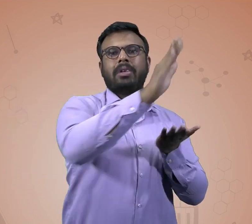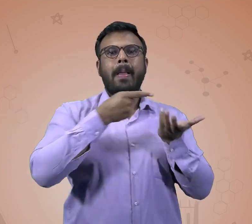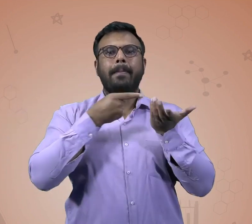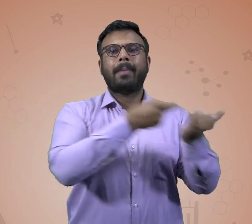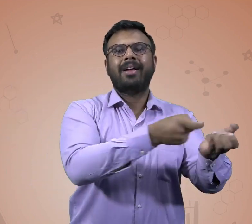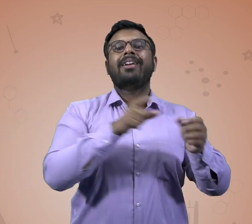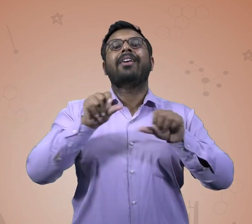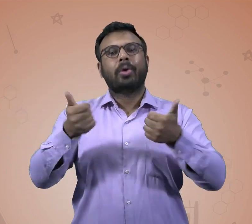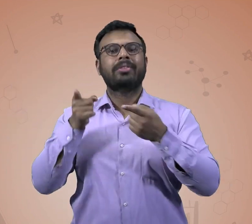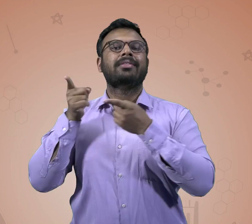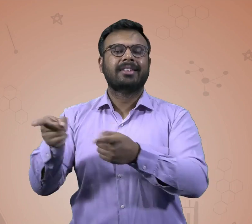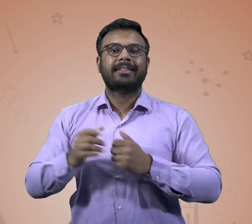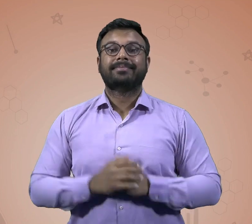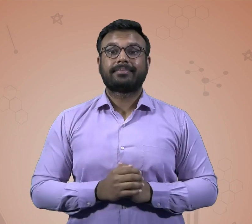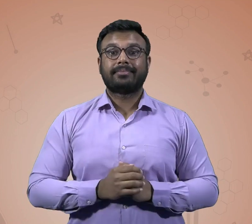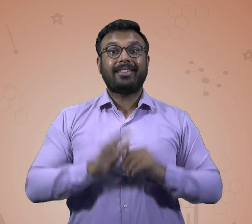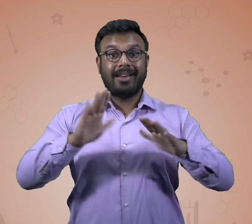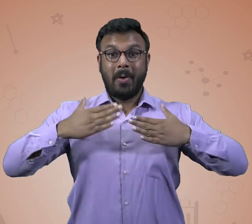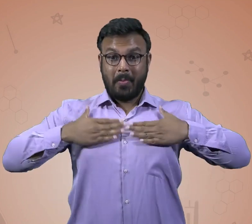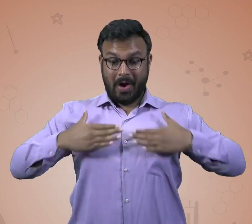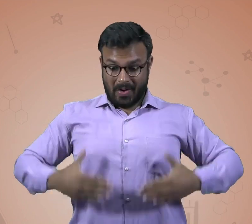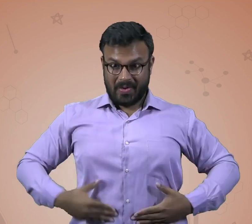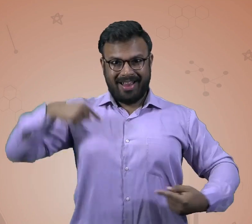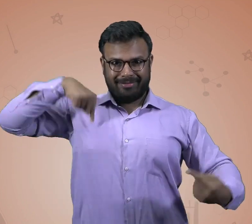attach to the infection causing organism and destroy it.